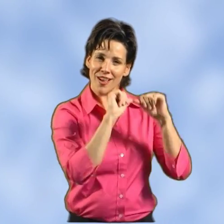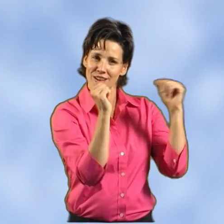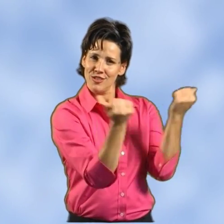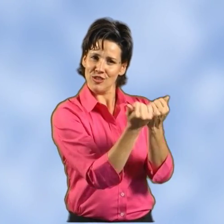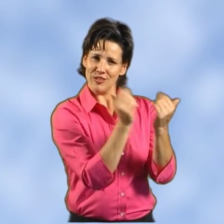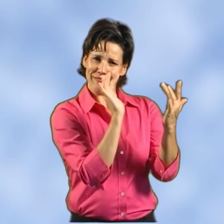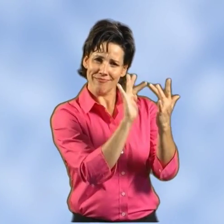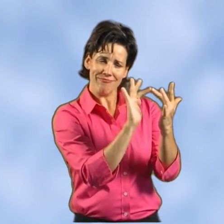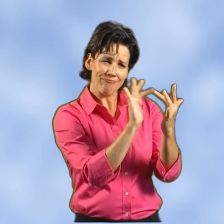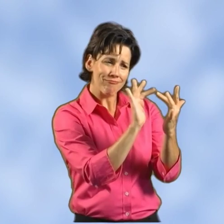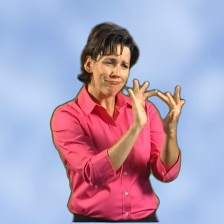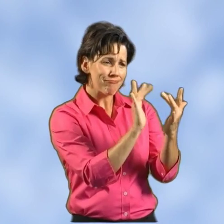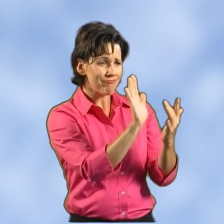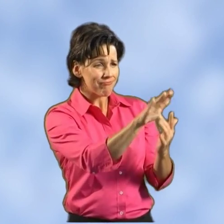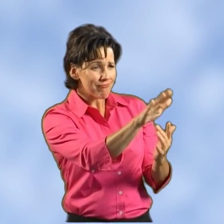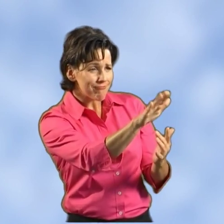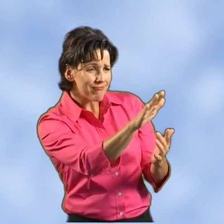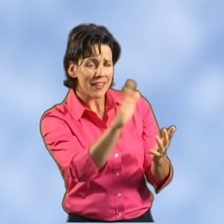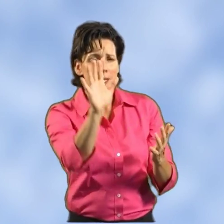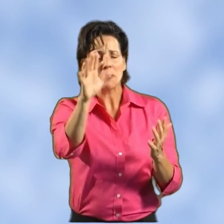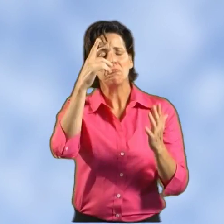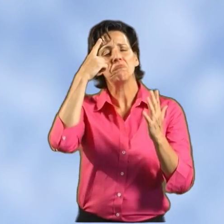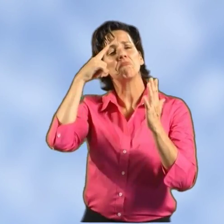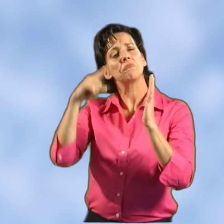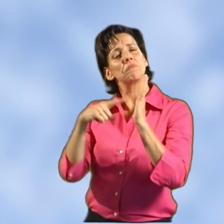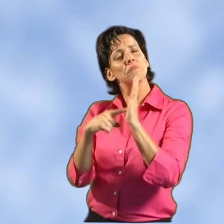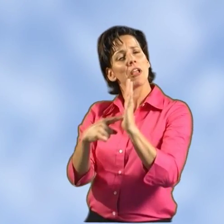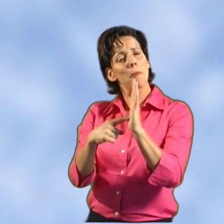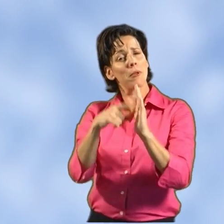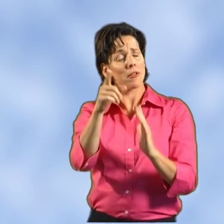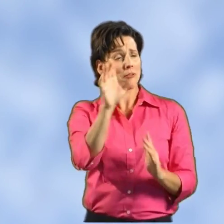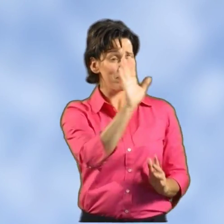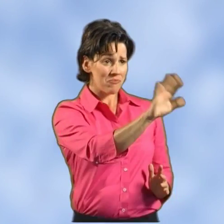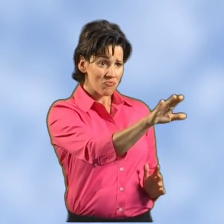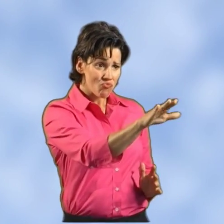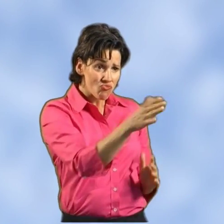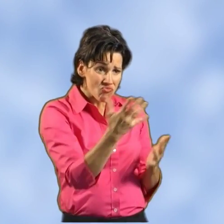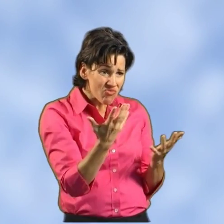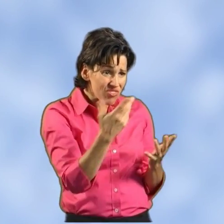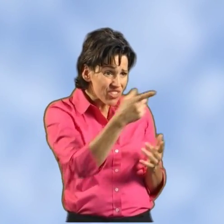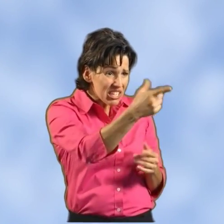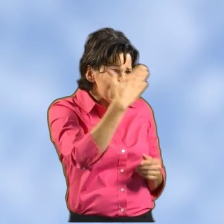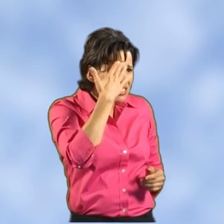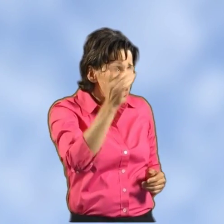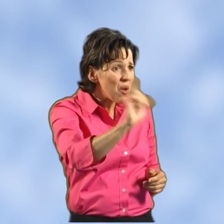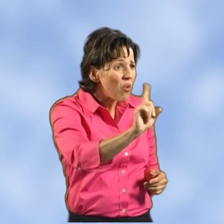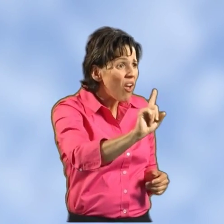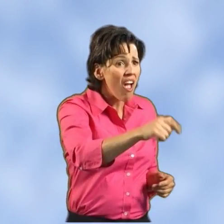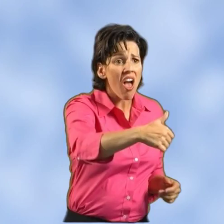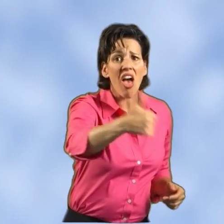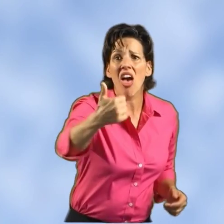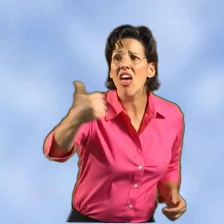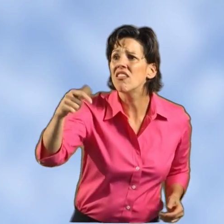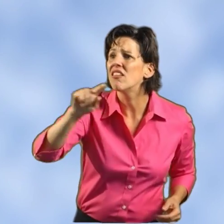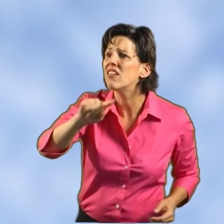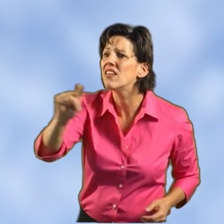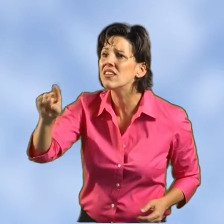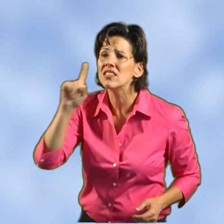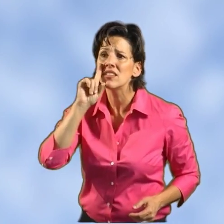good place to start. A local agency that serves the deaf and hard-of-hearing community